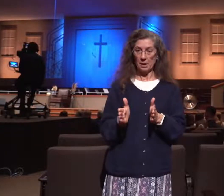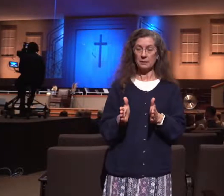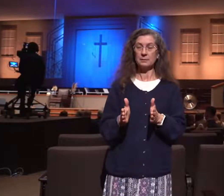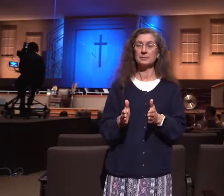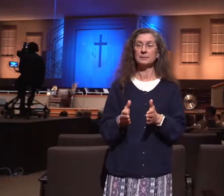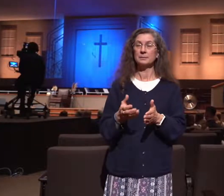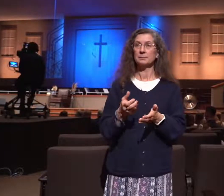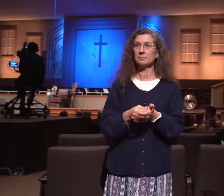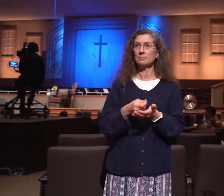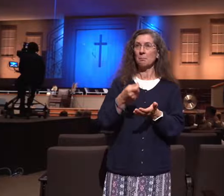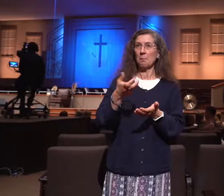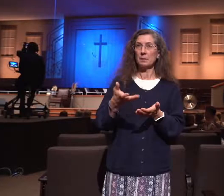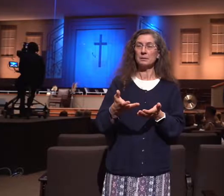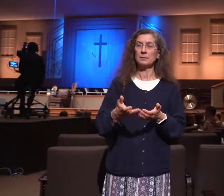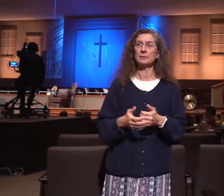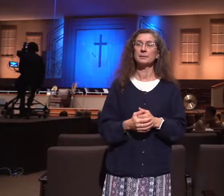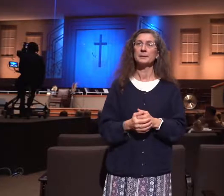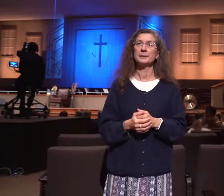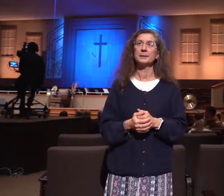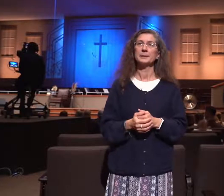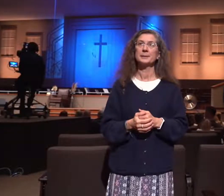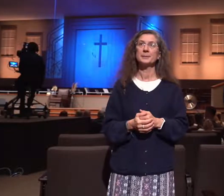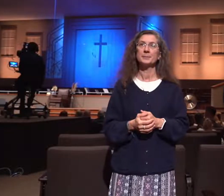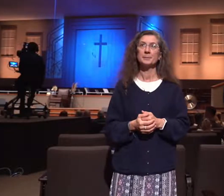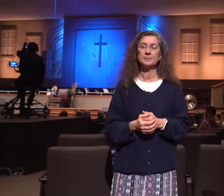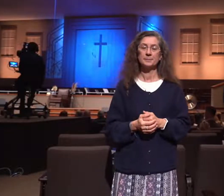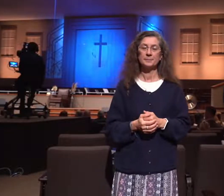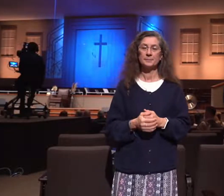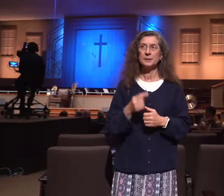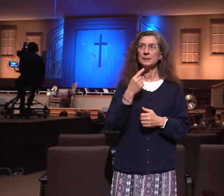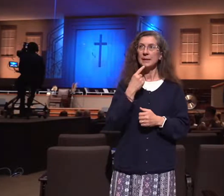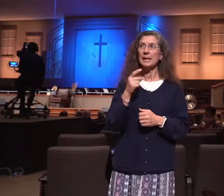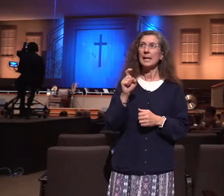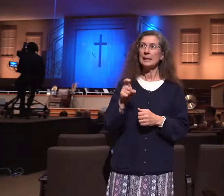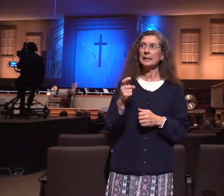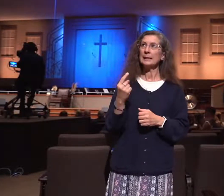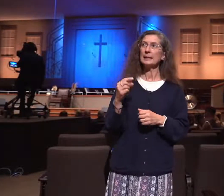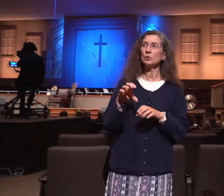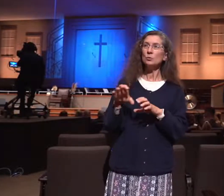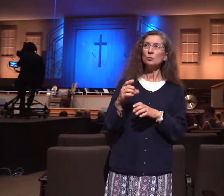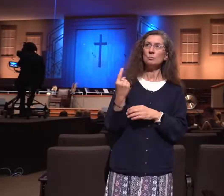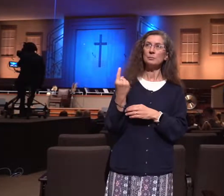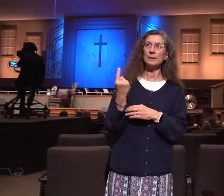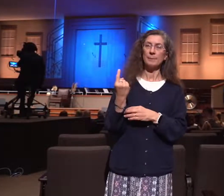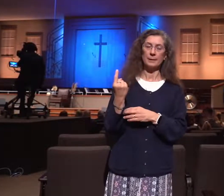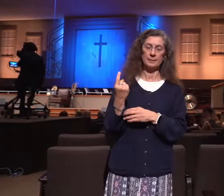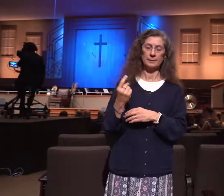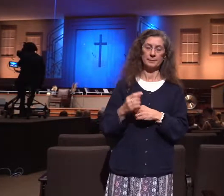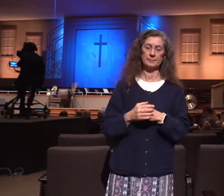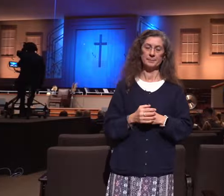expensive. And she thought, I've got to do something.